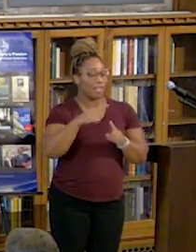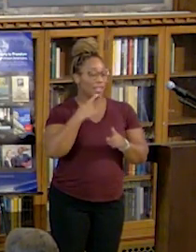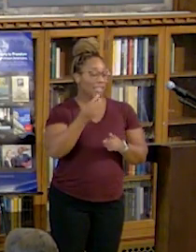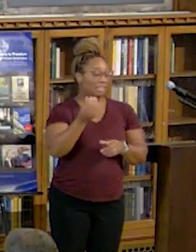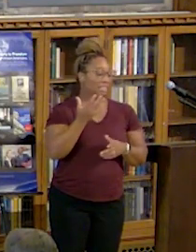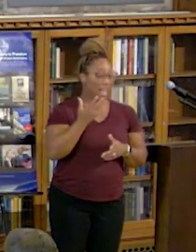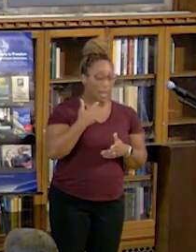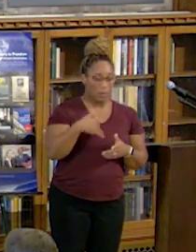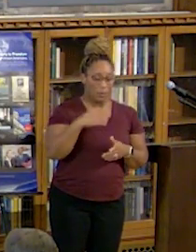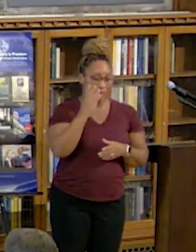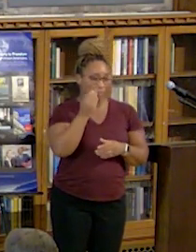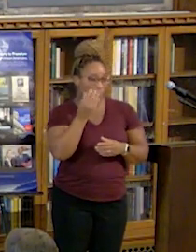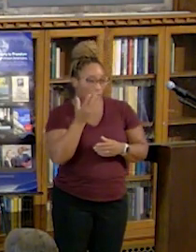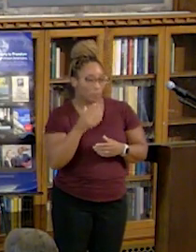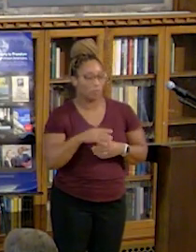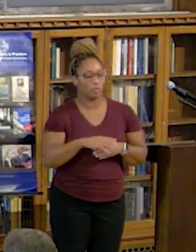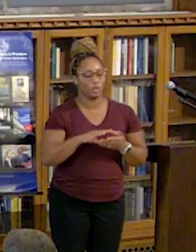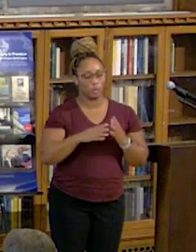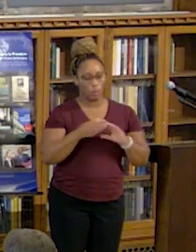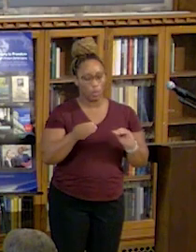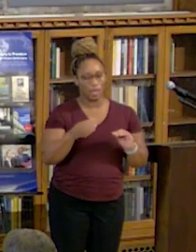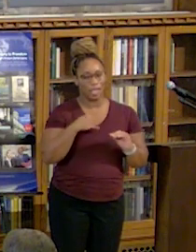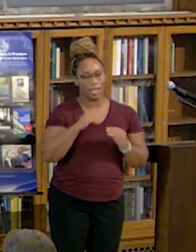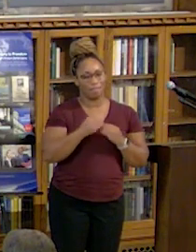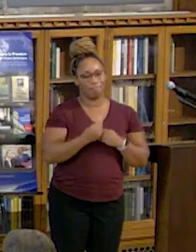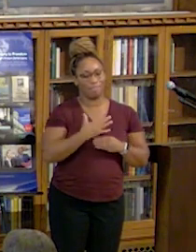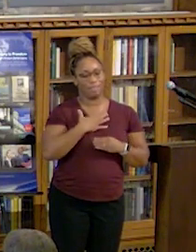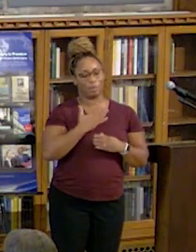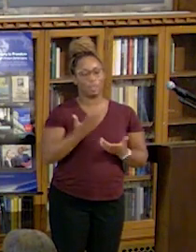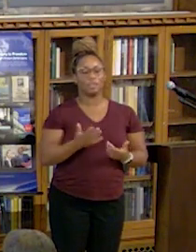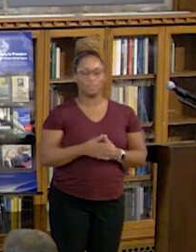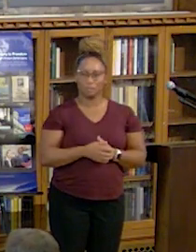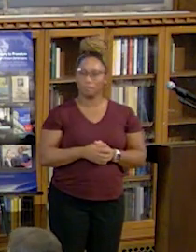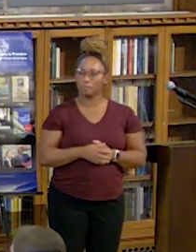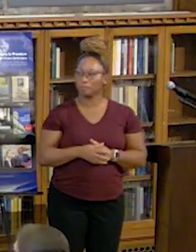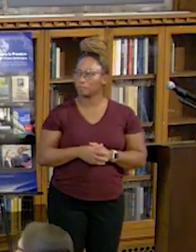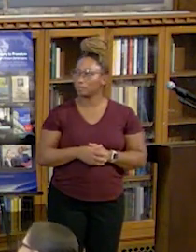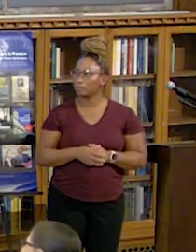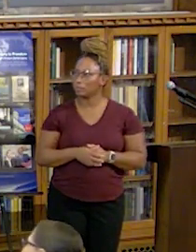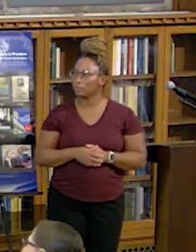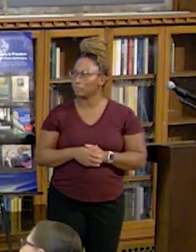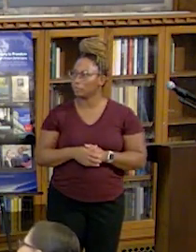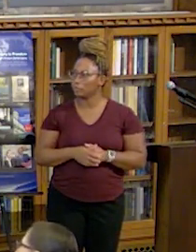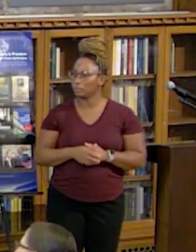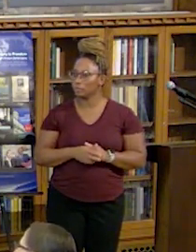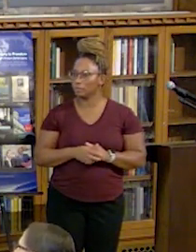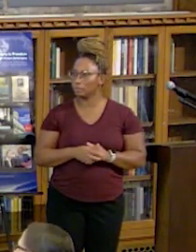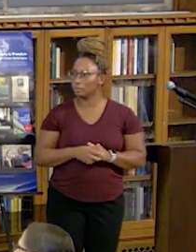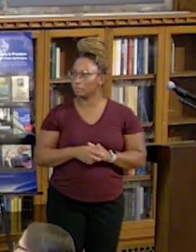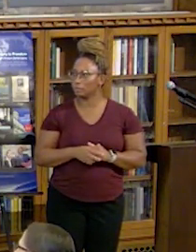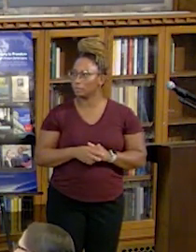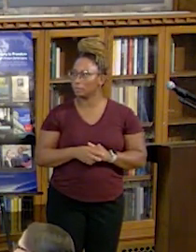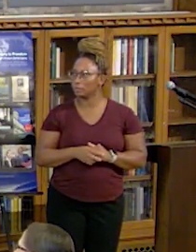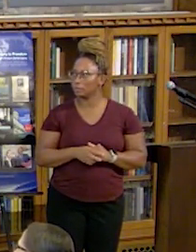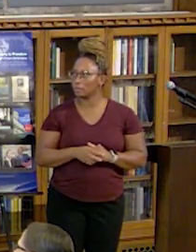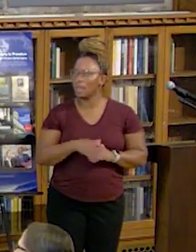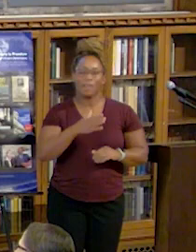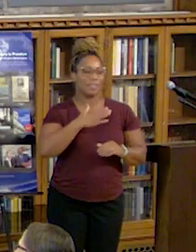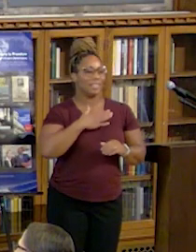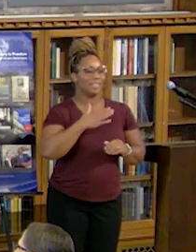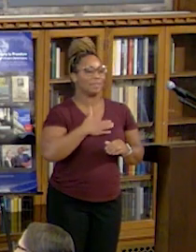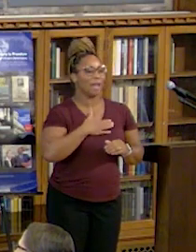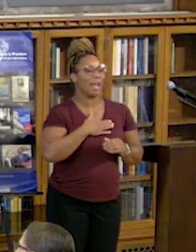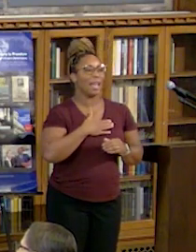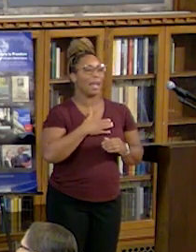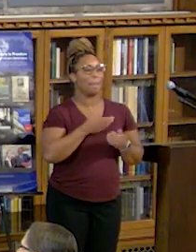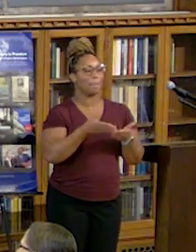how um just beautiful it is and and how inspirational it is okay I'm G to again here's my public